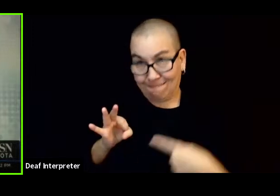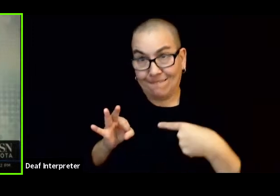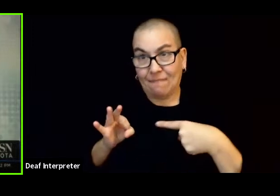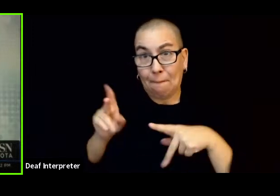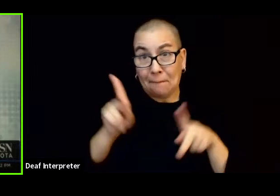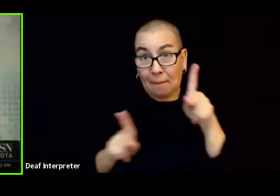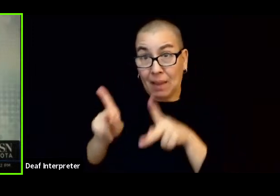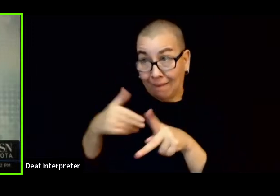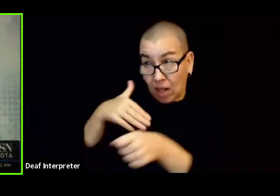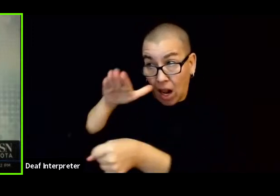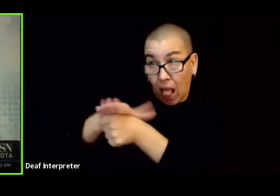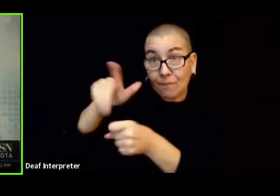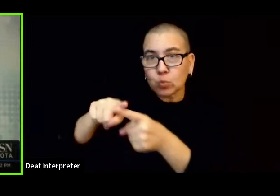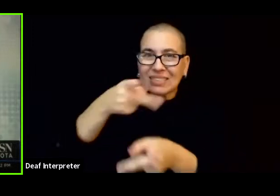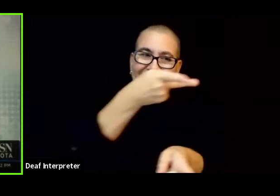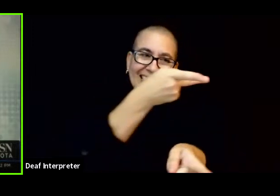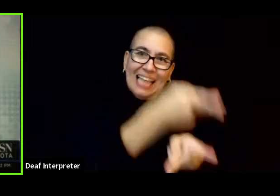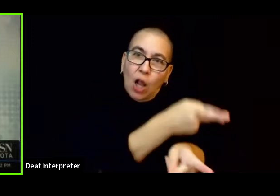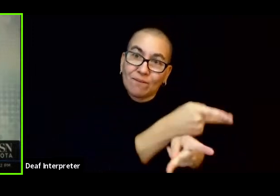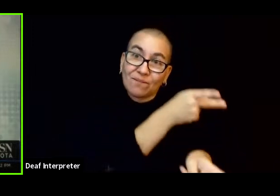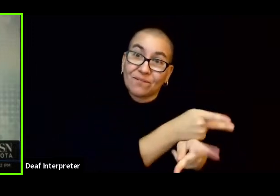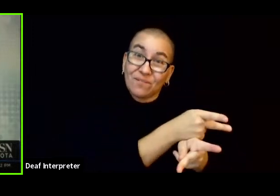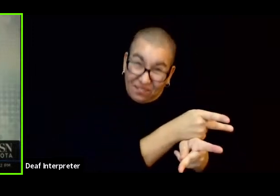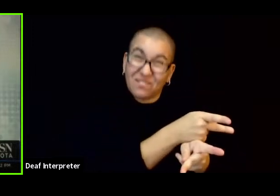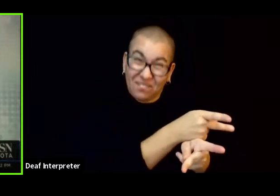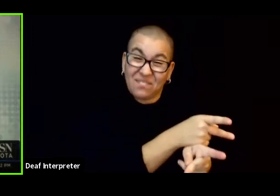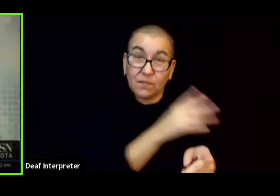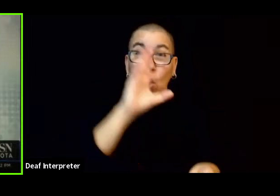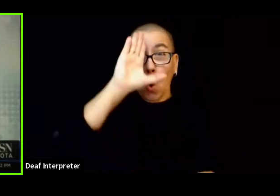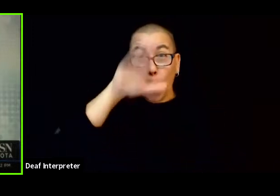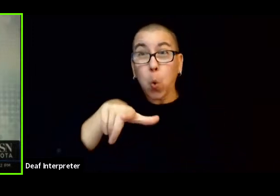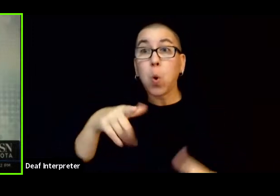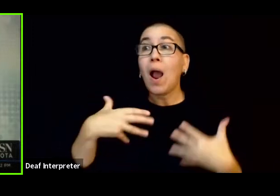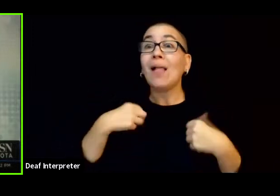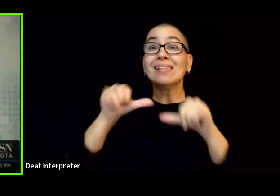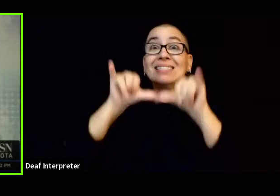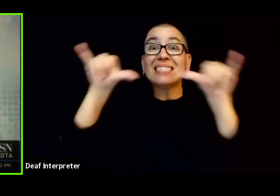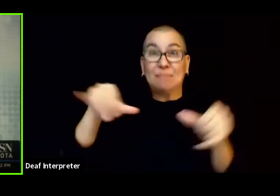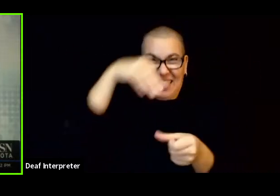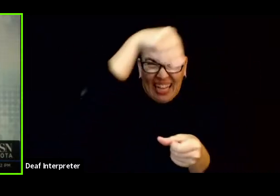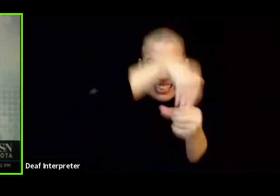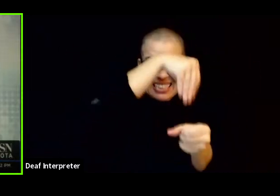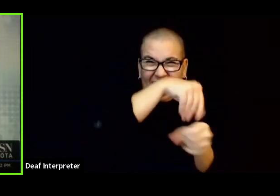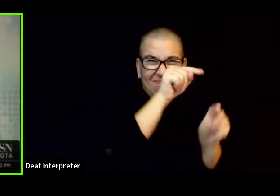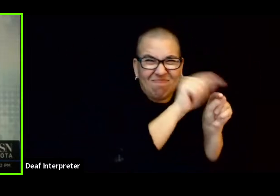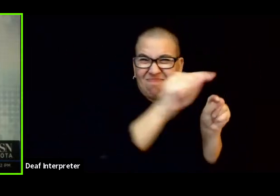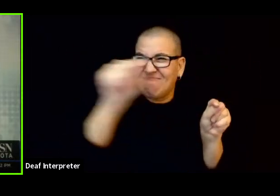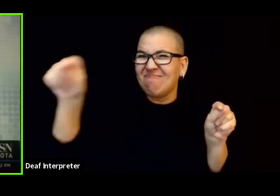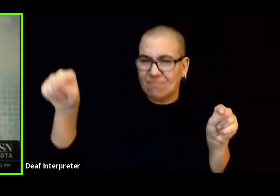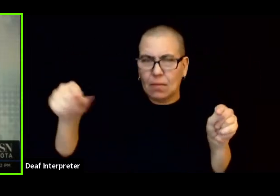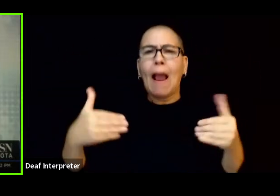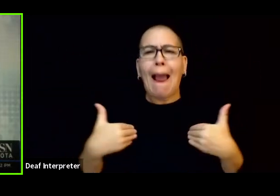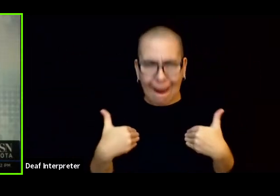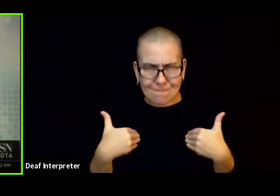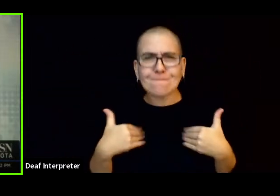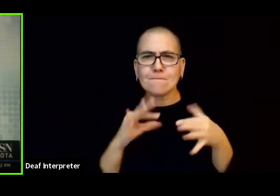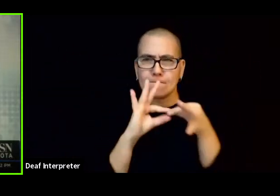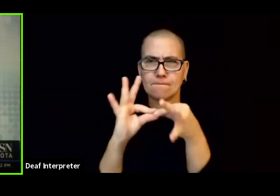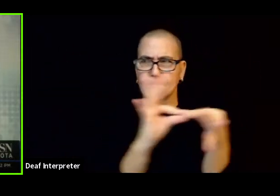we know the health systems are doing a lot of work internally and again with each other, talking about creative staffing